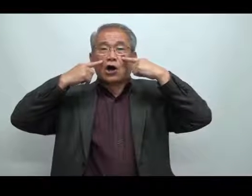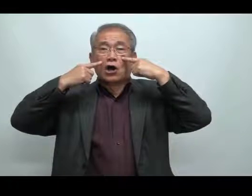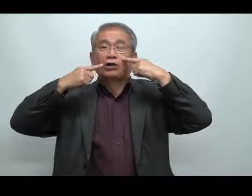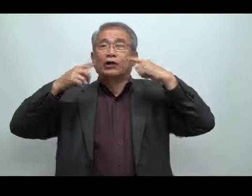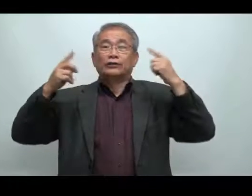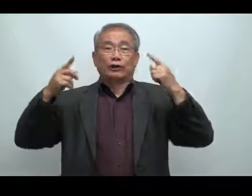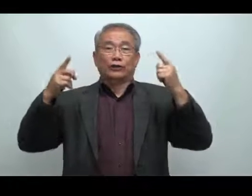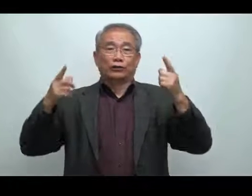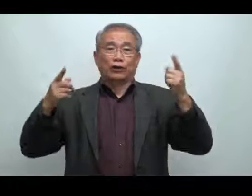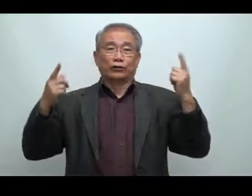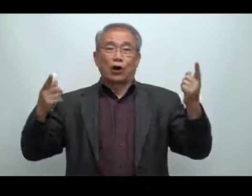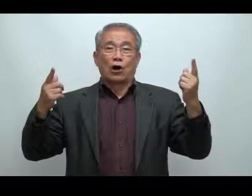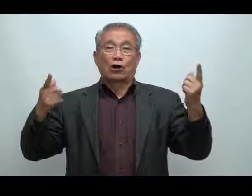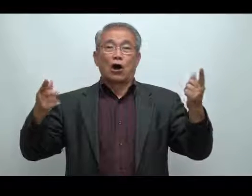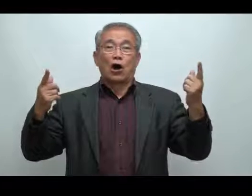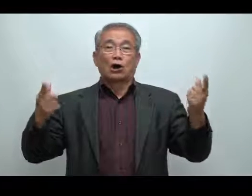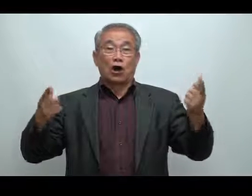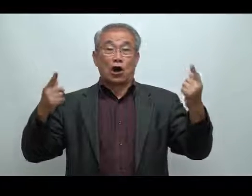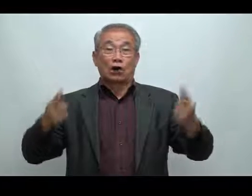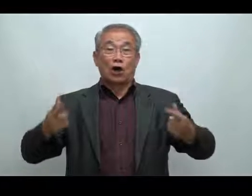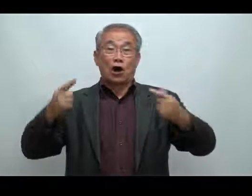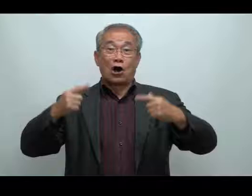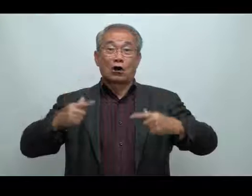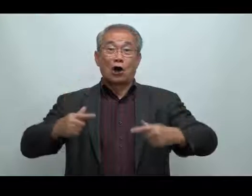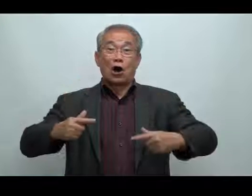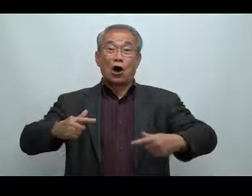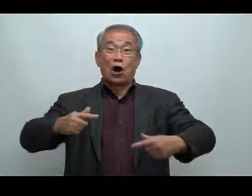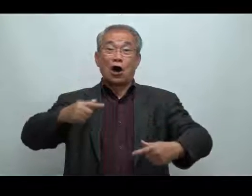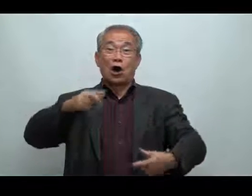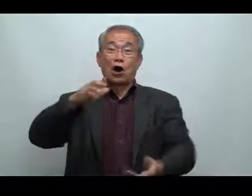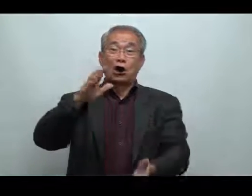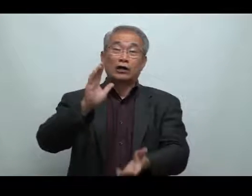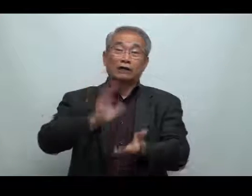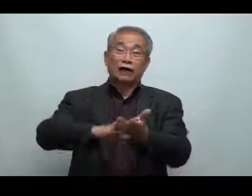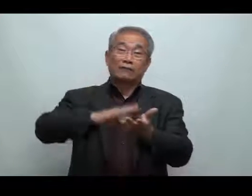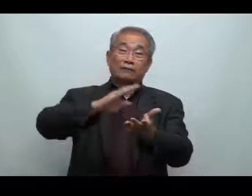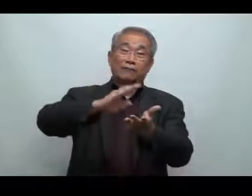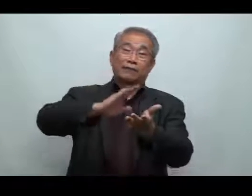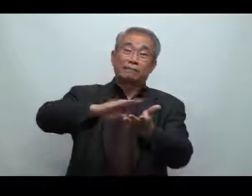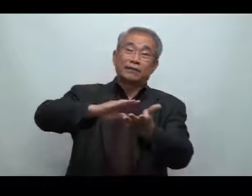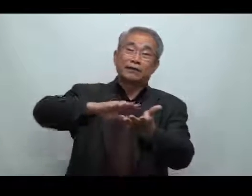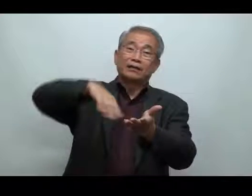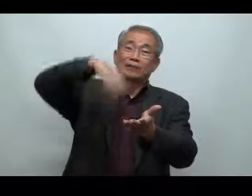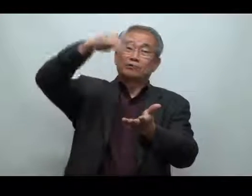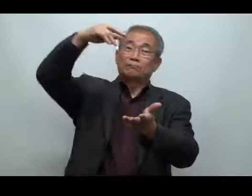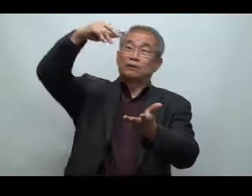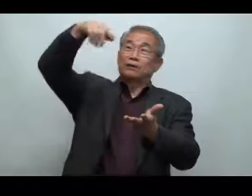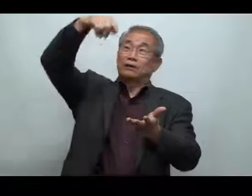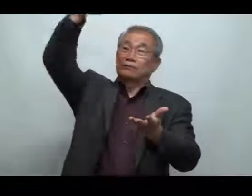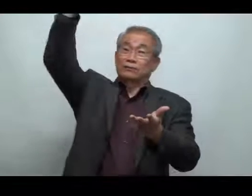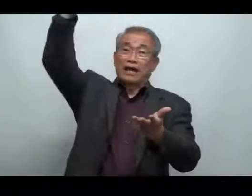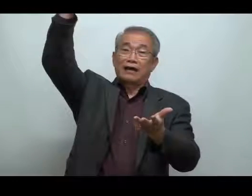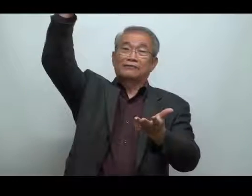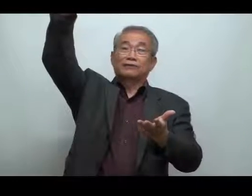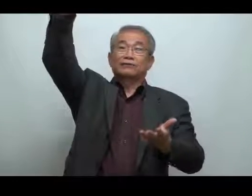yo, yo, yo, go, go, go, go, go. Now from B to B all the way to F and to